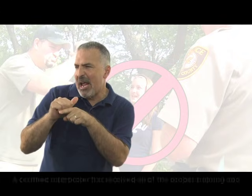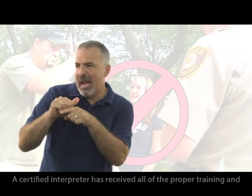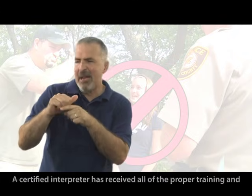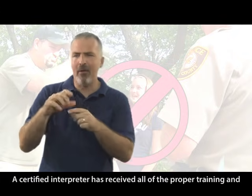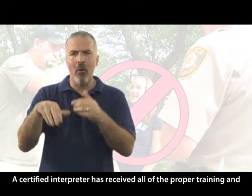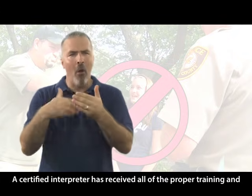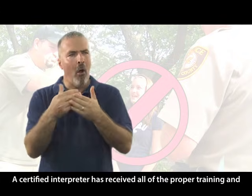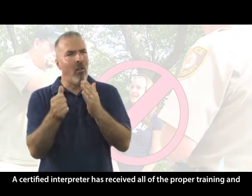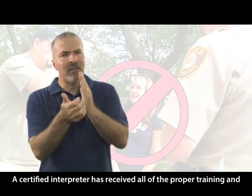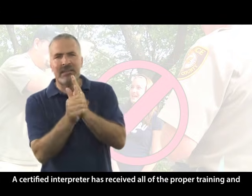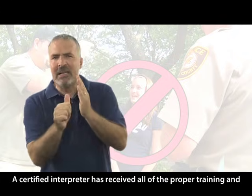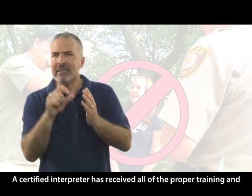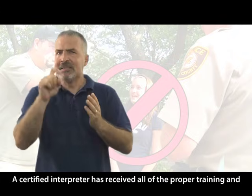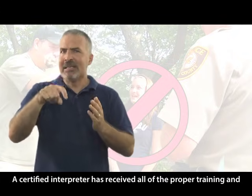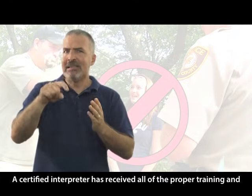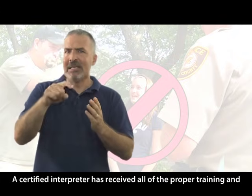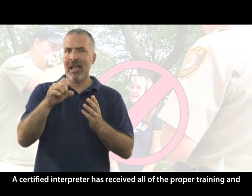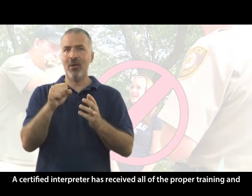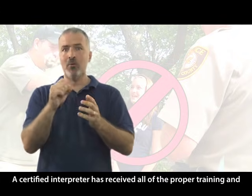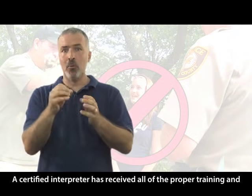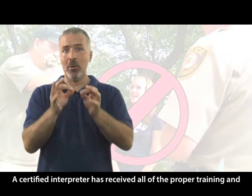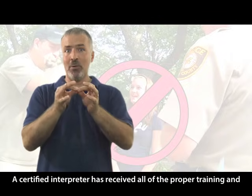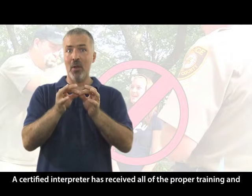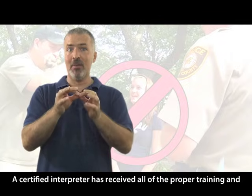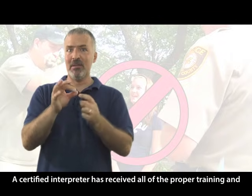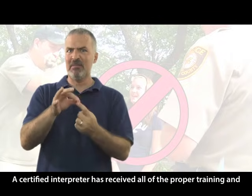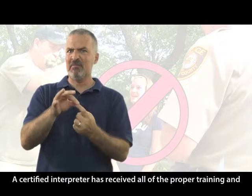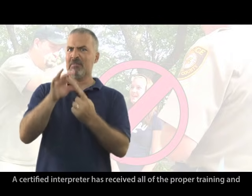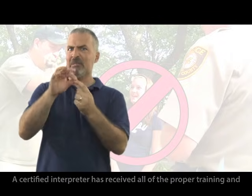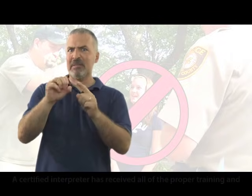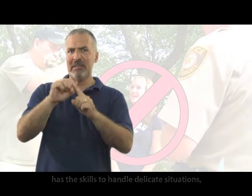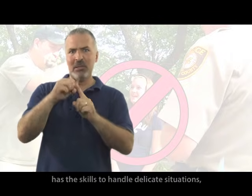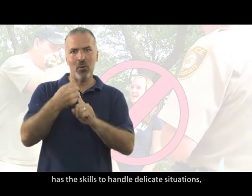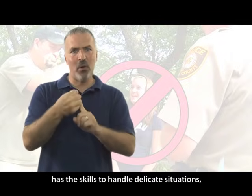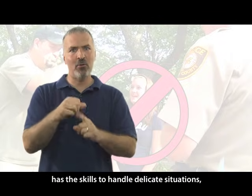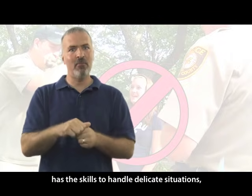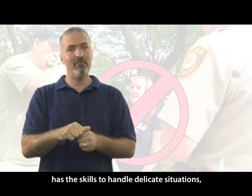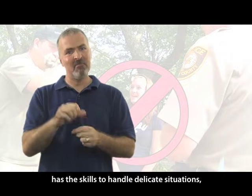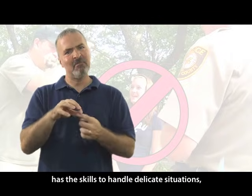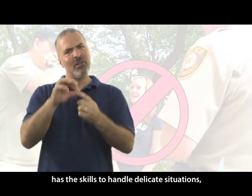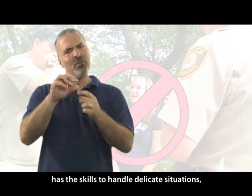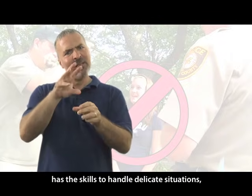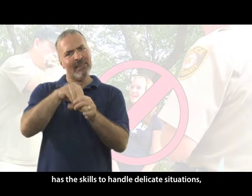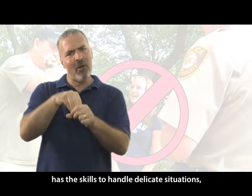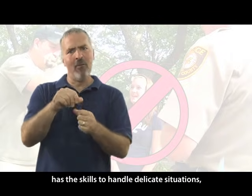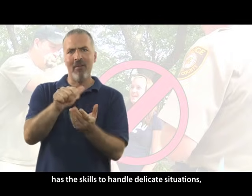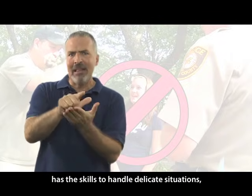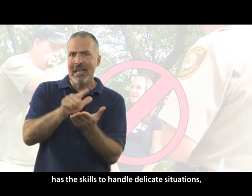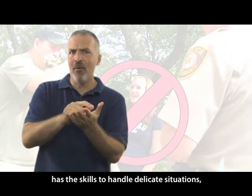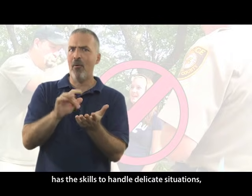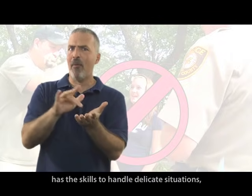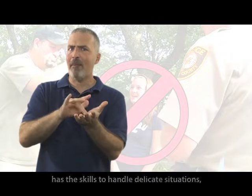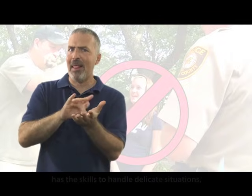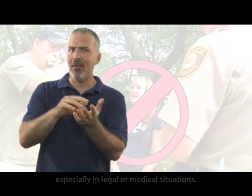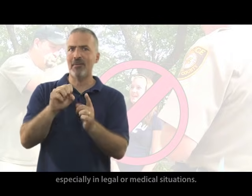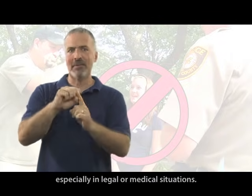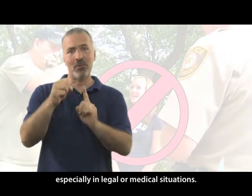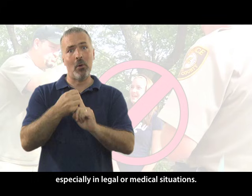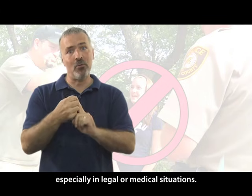A certified interpreter has received all of the proper training and has the skills to handle delicate matters, especially in